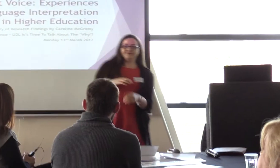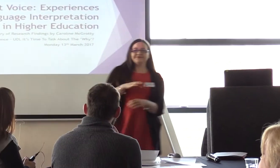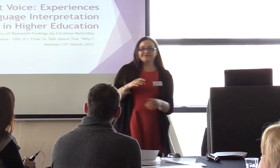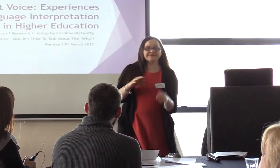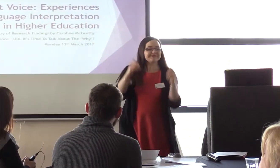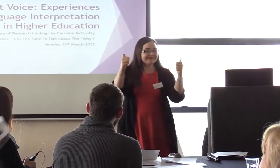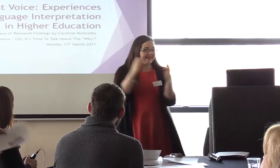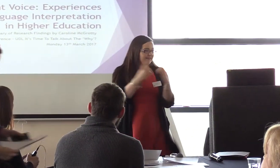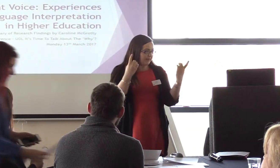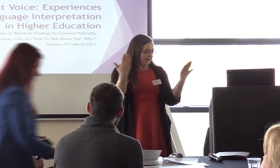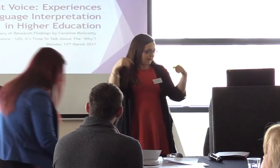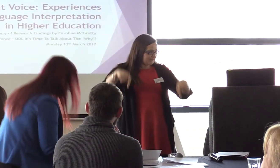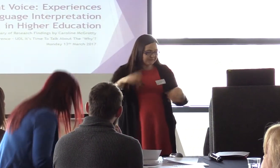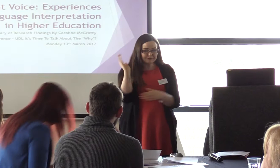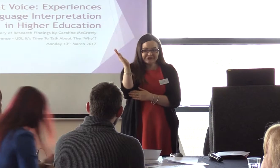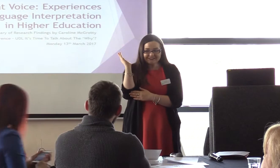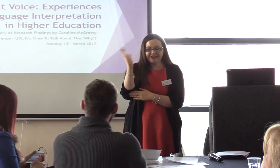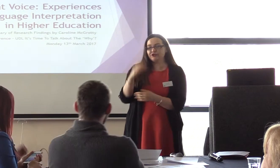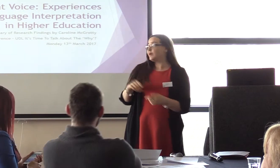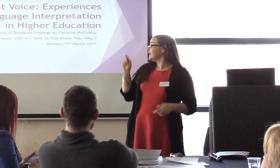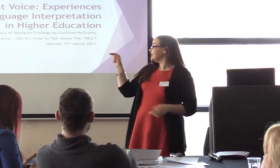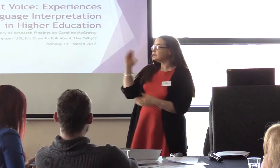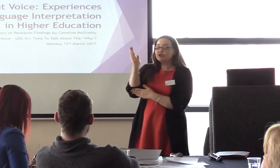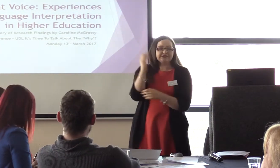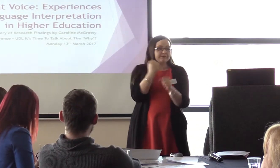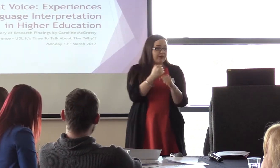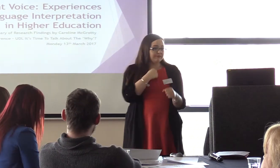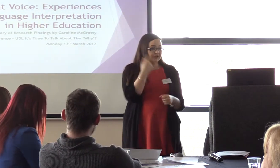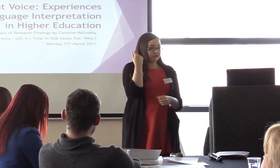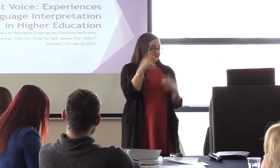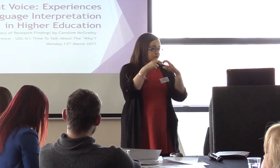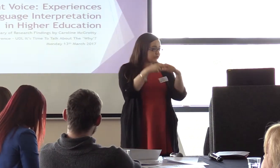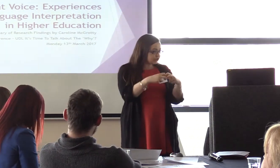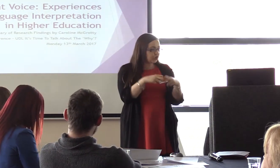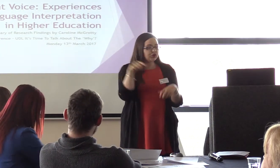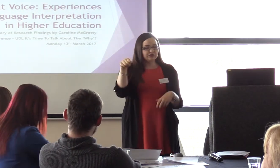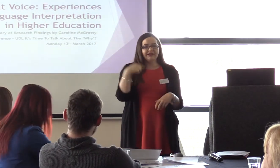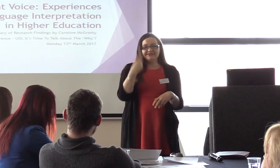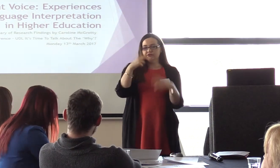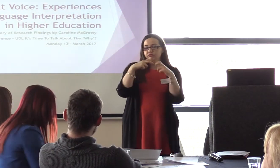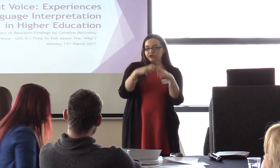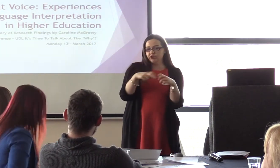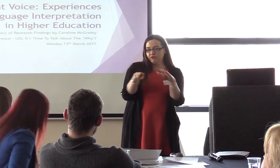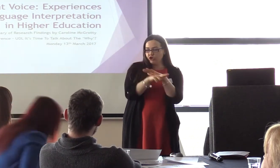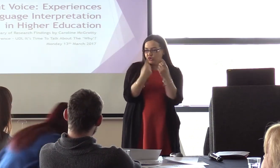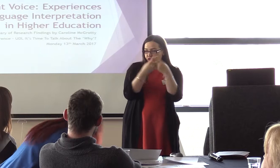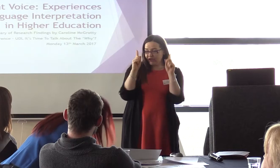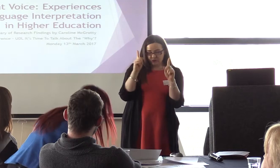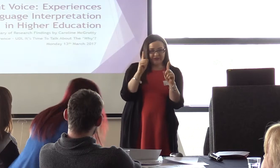Okay. Hello everybody, you're very welcome to my presentation. My presentation is about my recent research,